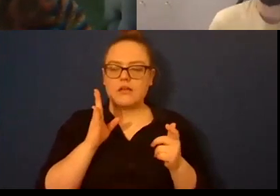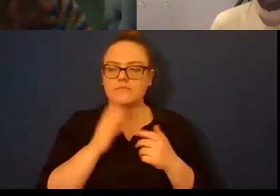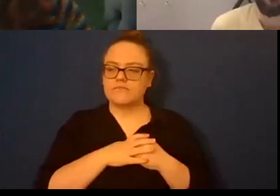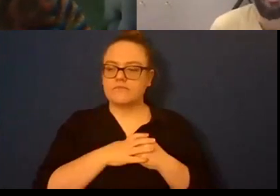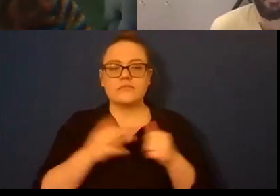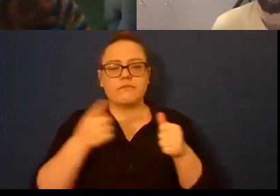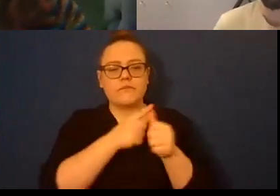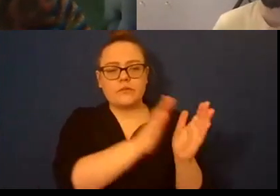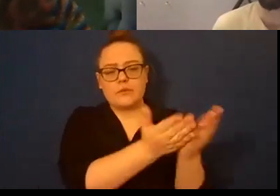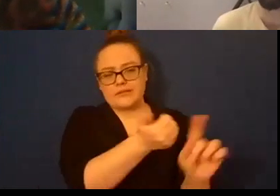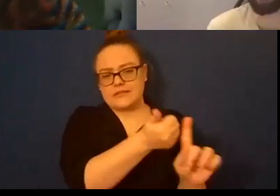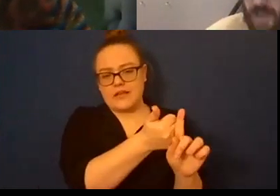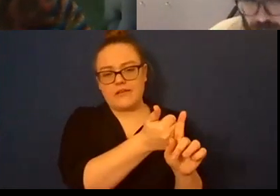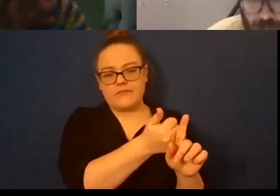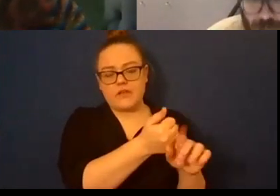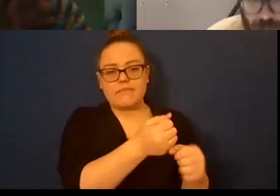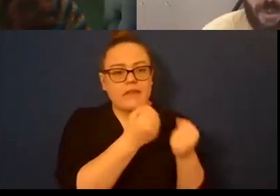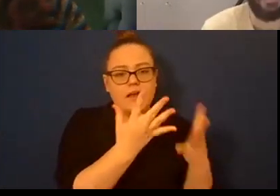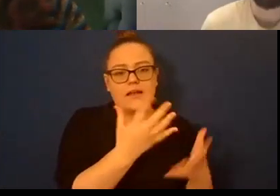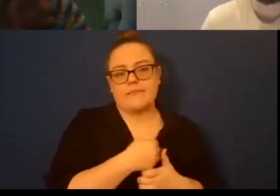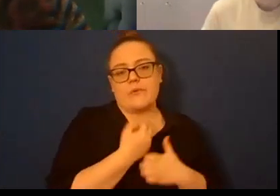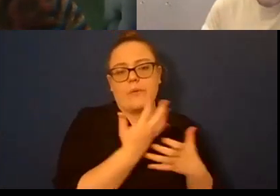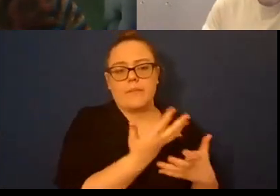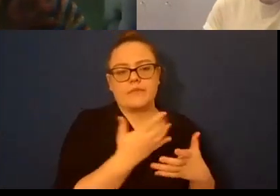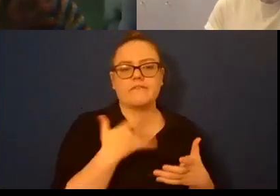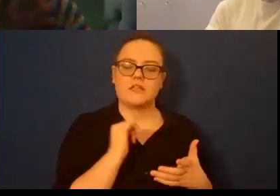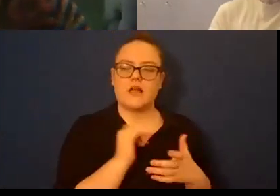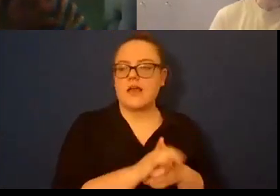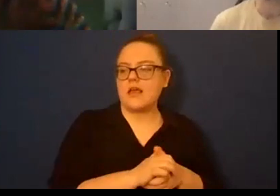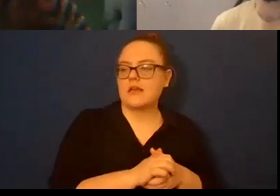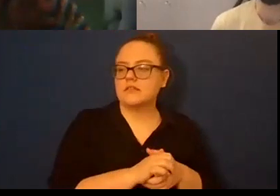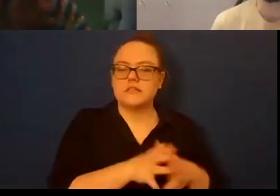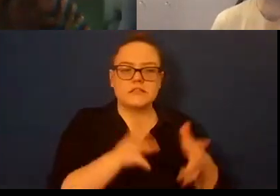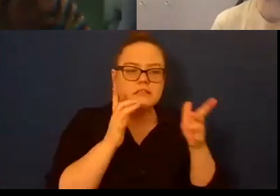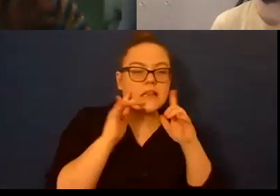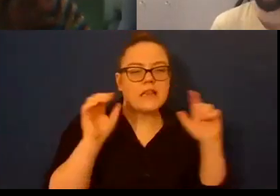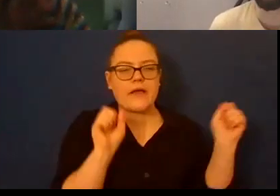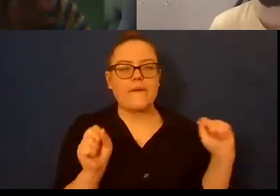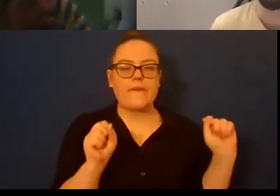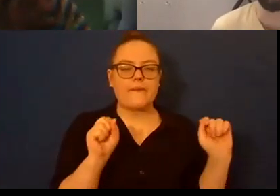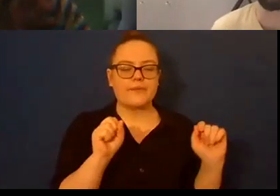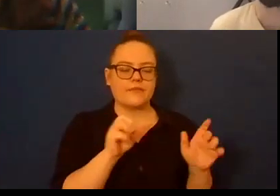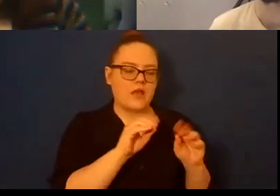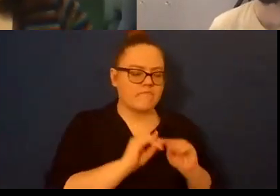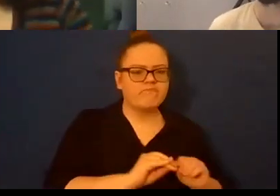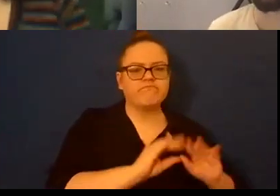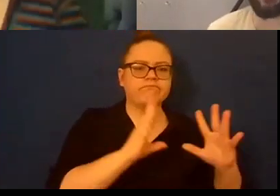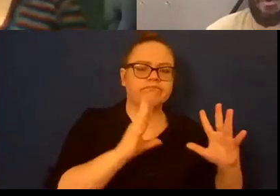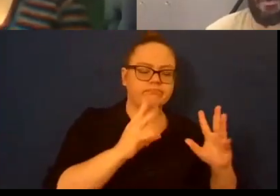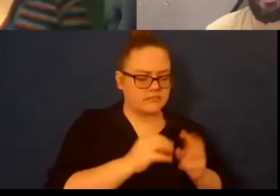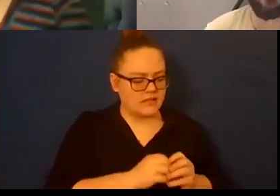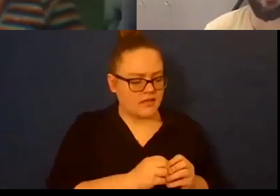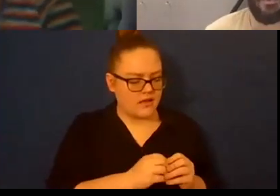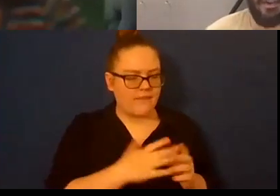book had a lot of poems that felt to me very loud and super saturated because my nose my my nose my life was